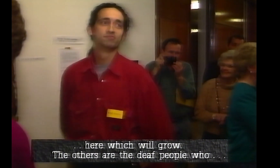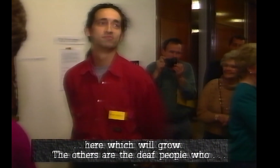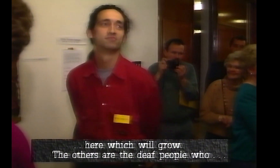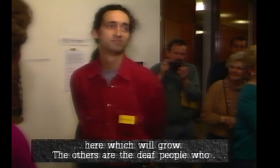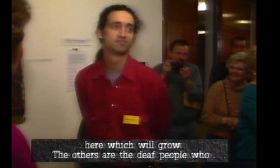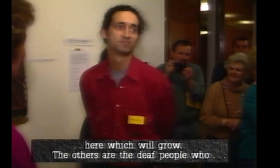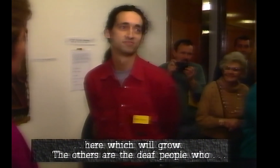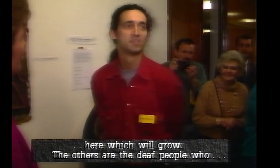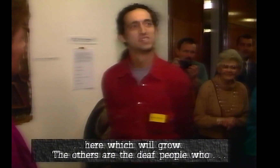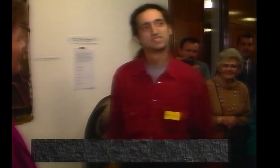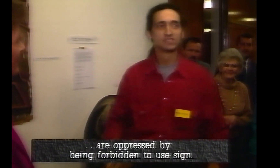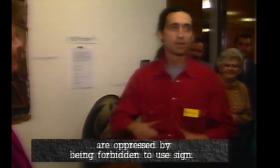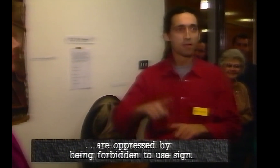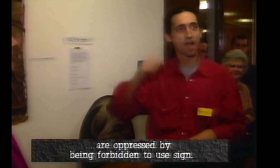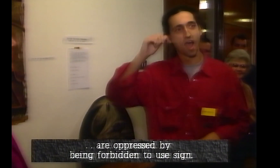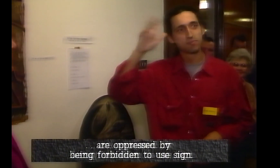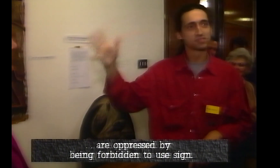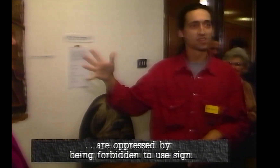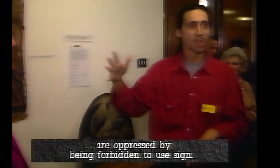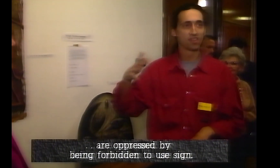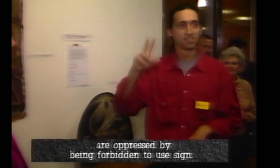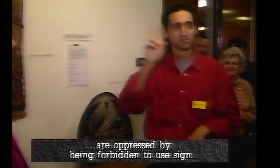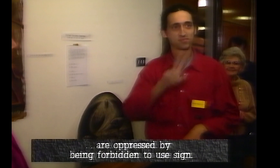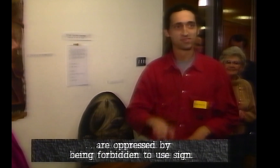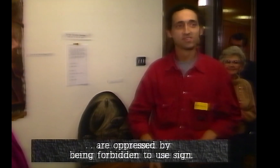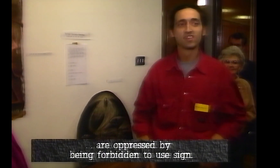Identity through Creativity.